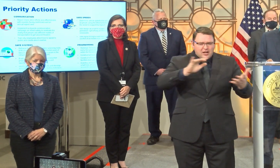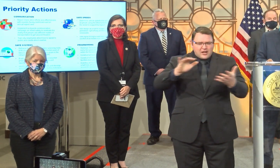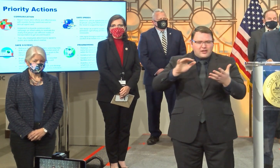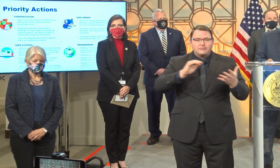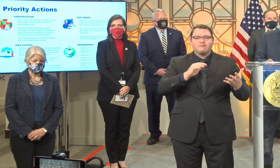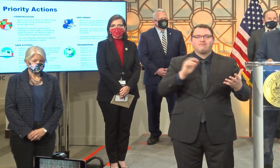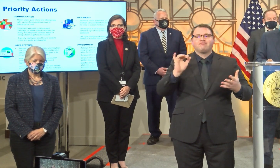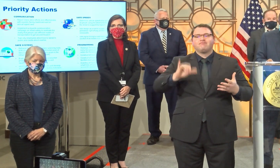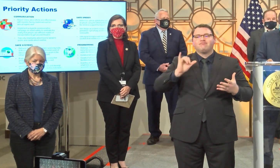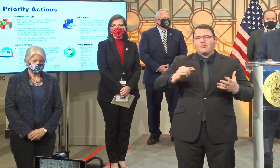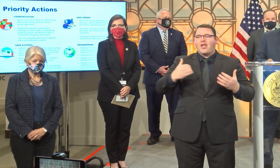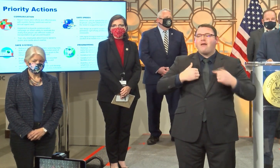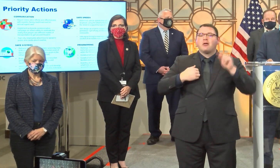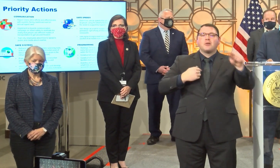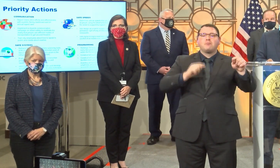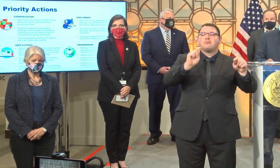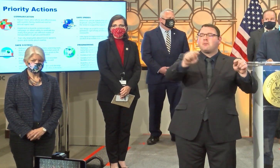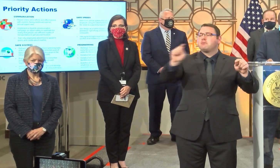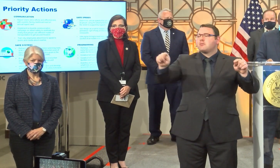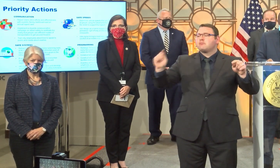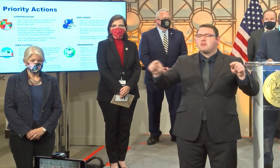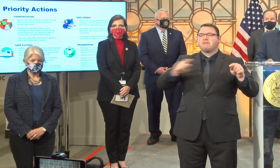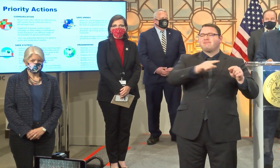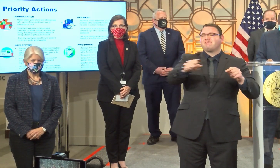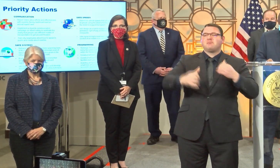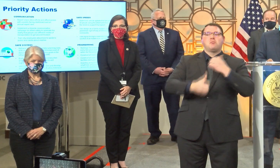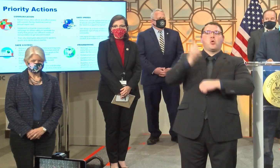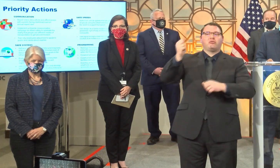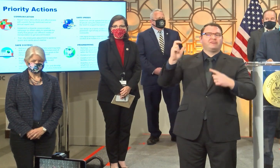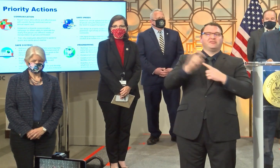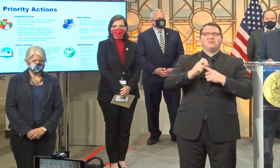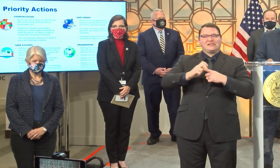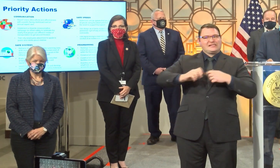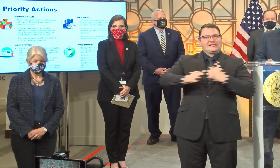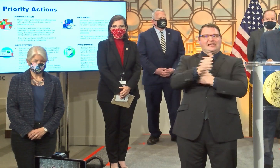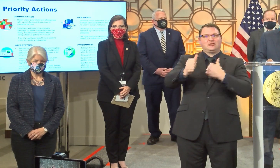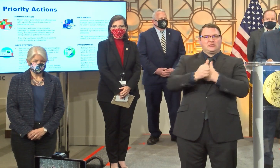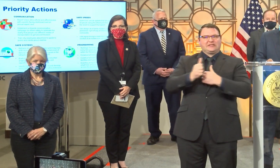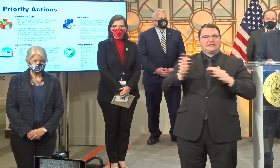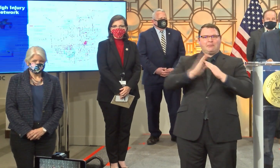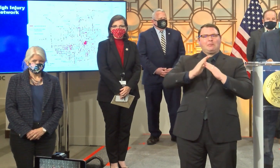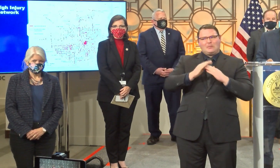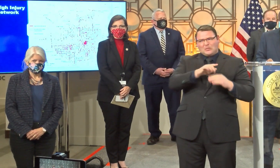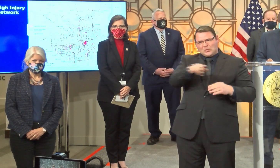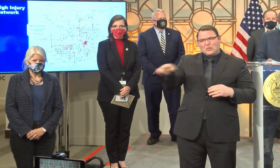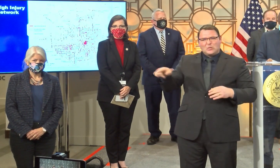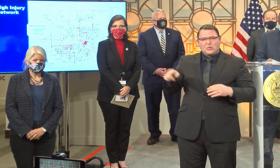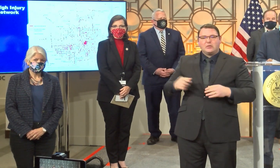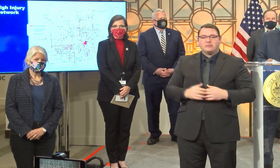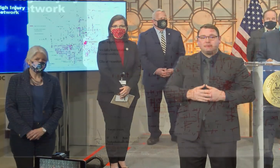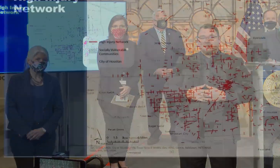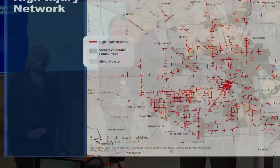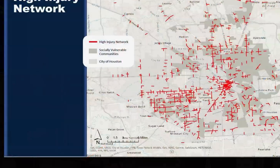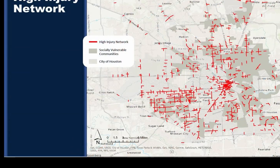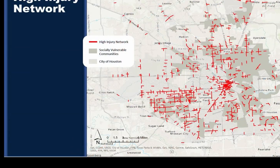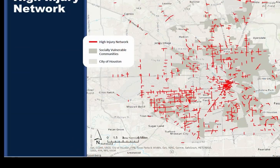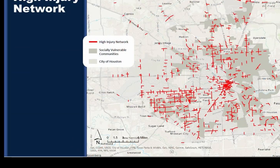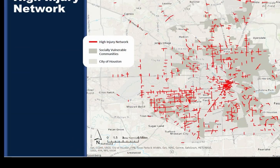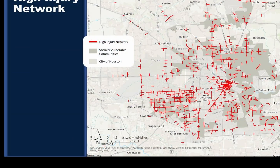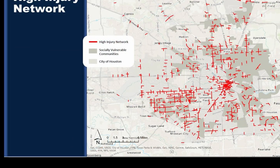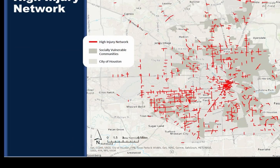and serious injuries. Nearly 60% of our crashes occur on only 6% of our